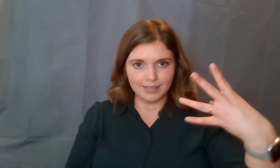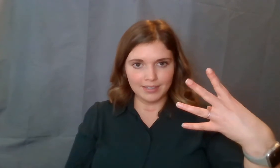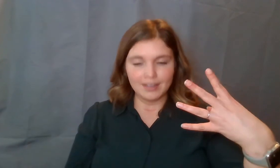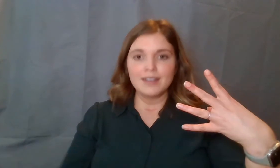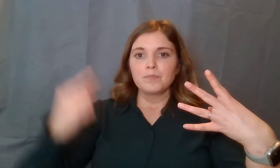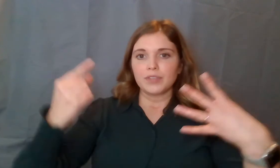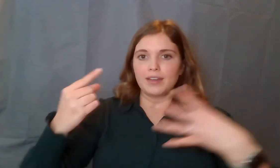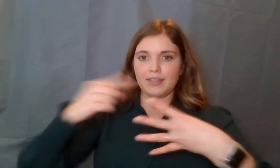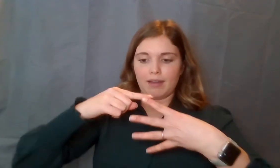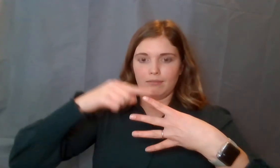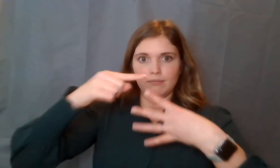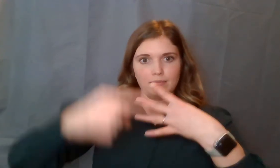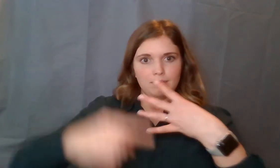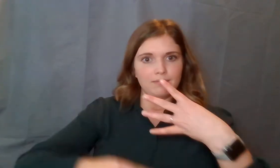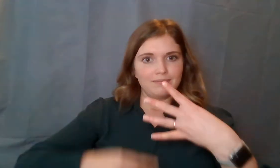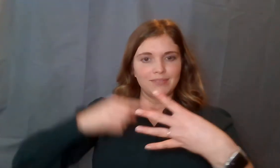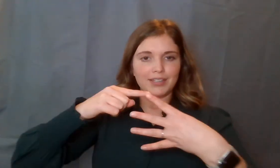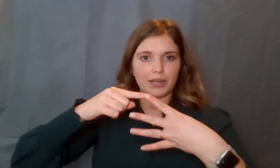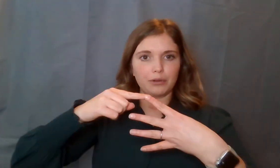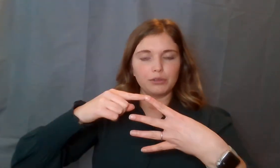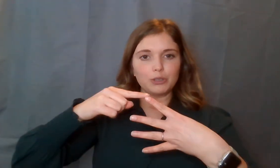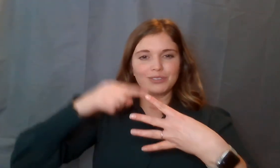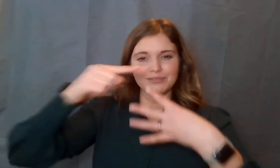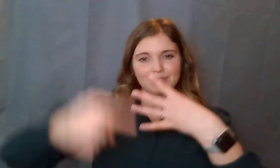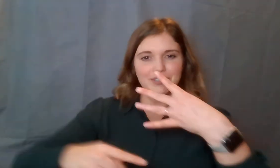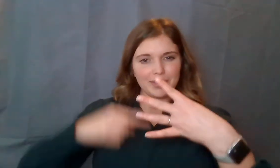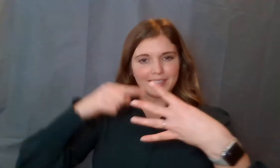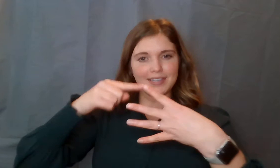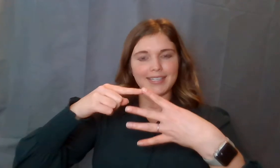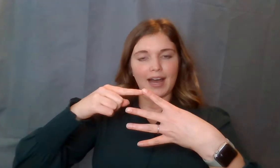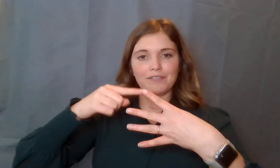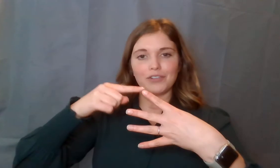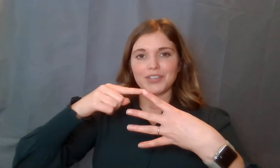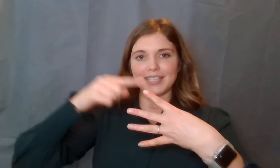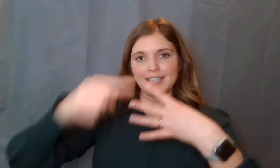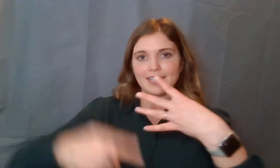seasons, and then they cycle through. So this is the sign for season.